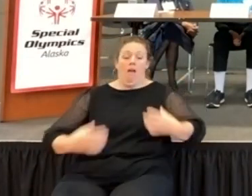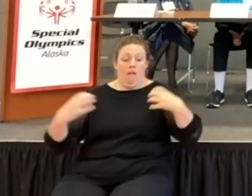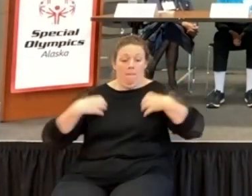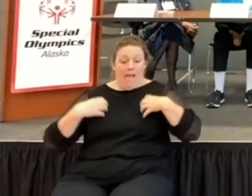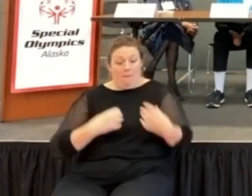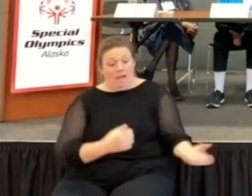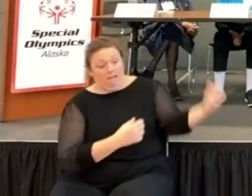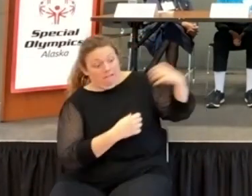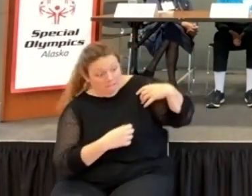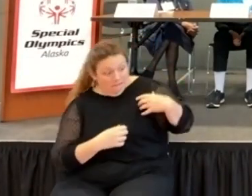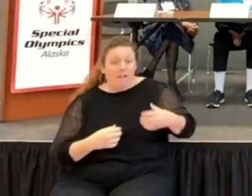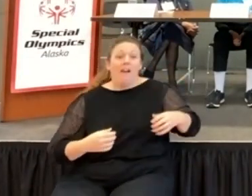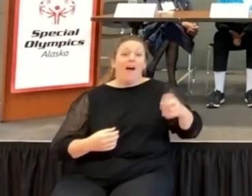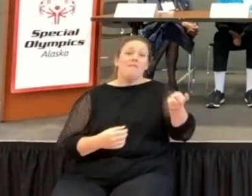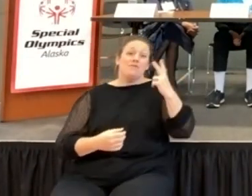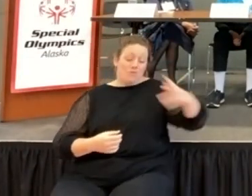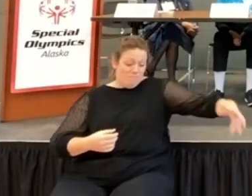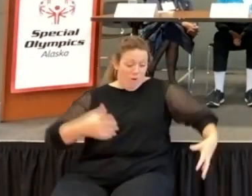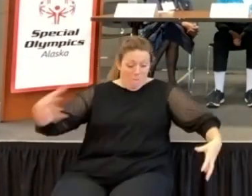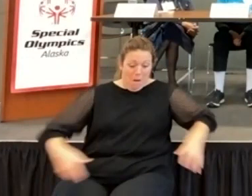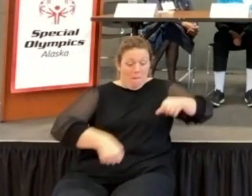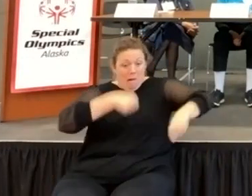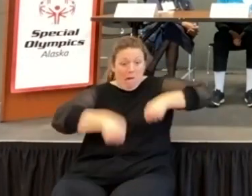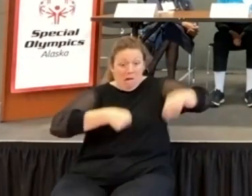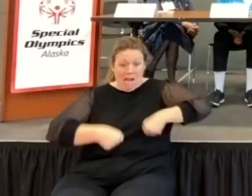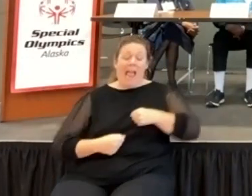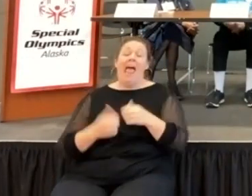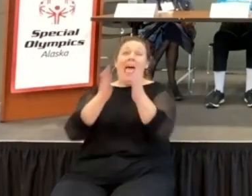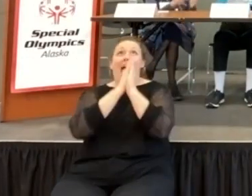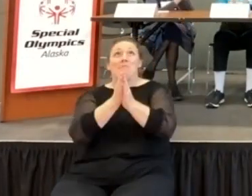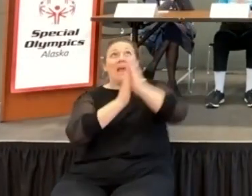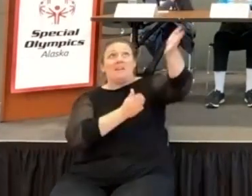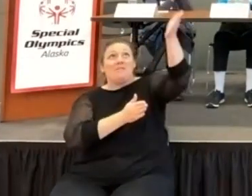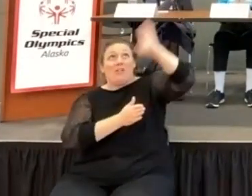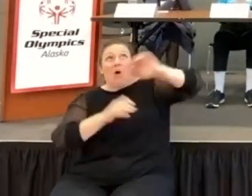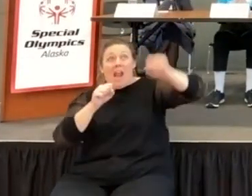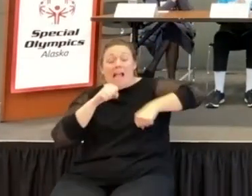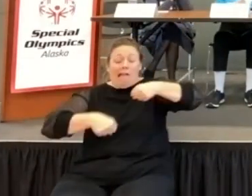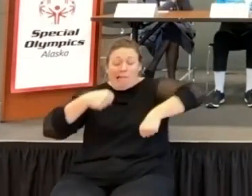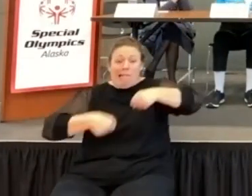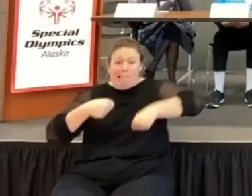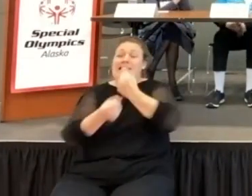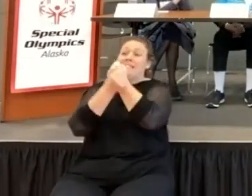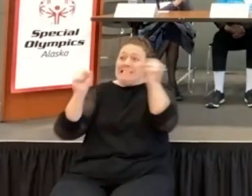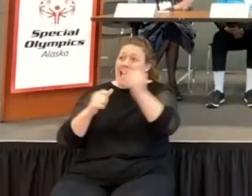can get across Route 30, which is a major highway, safely so I can get home.